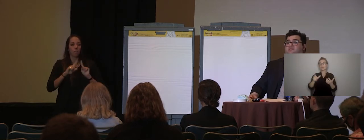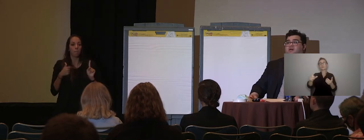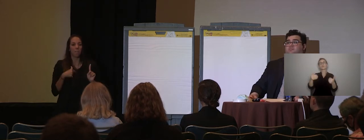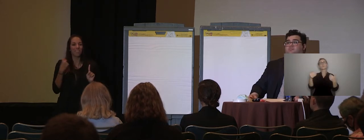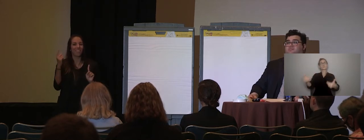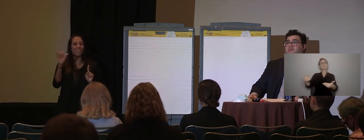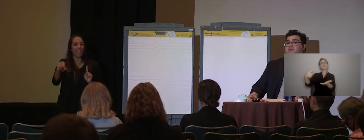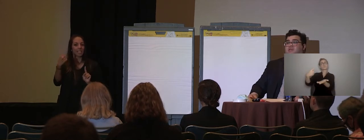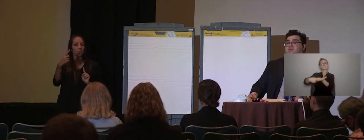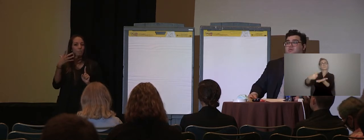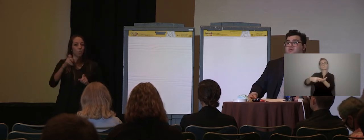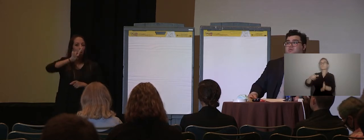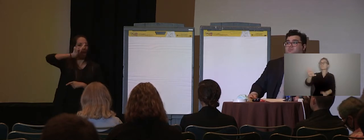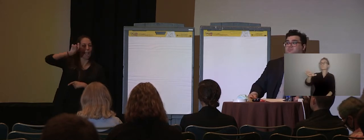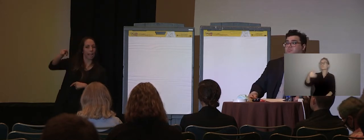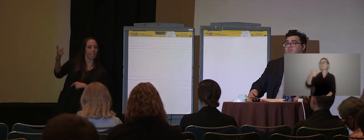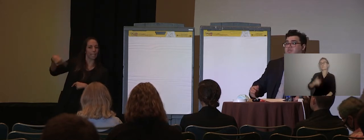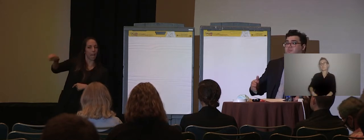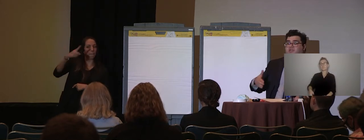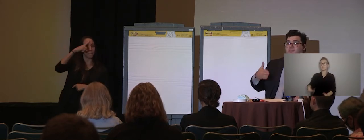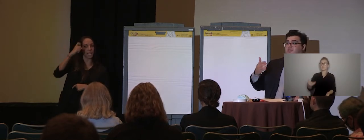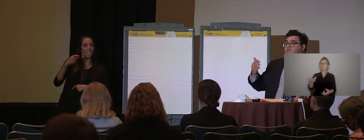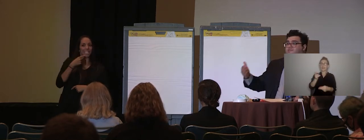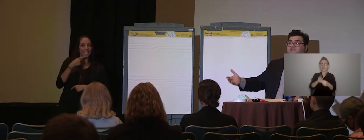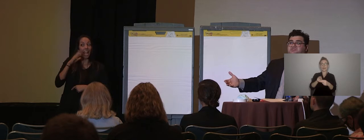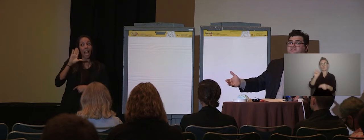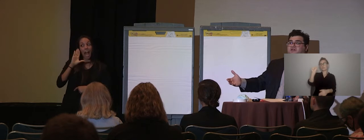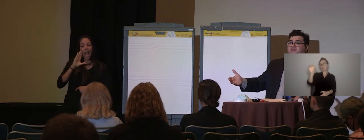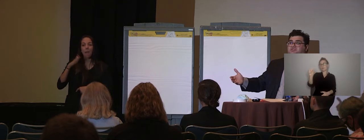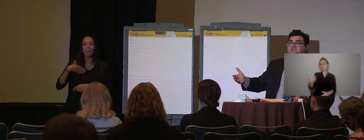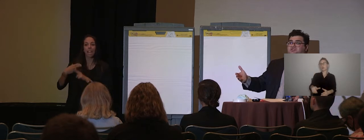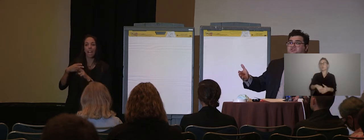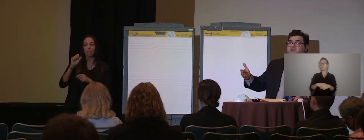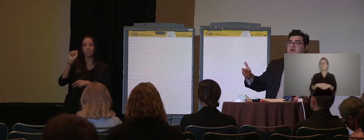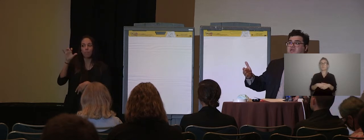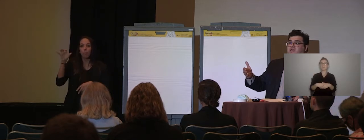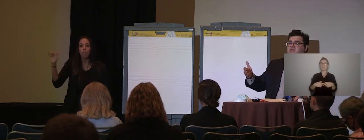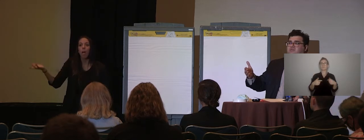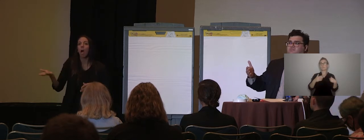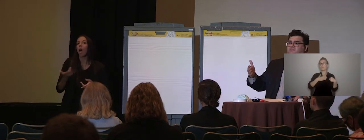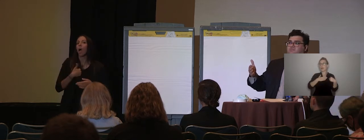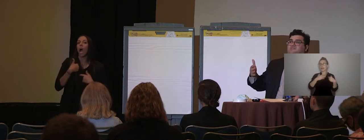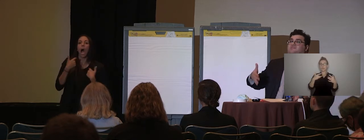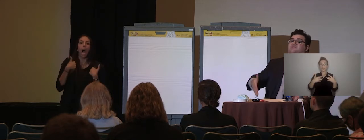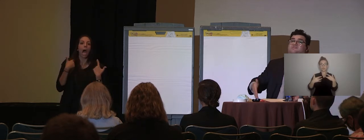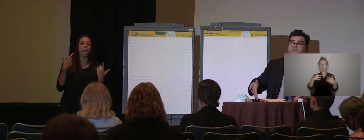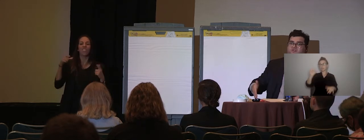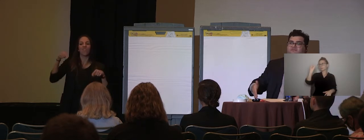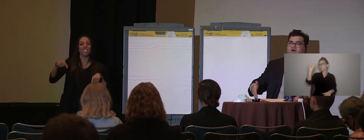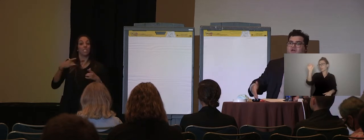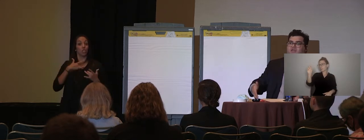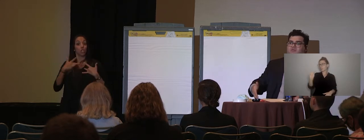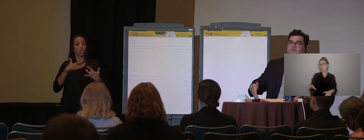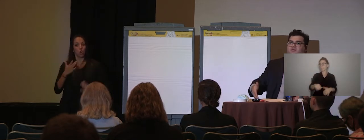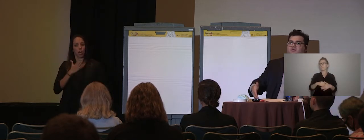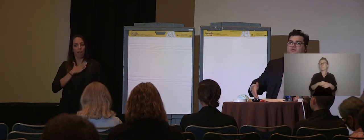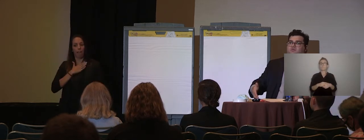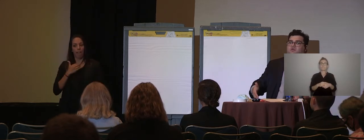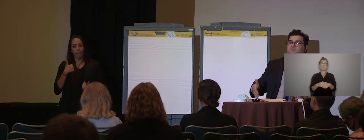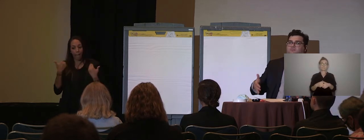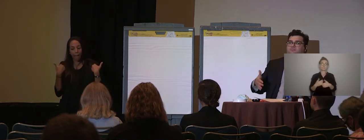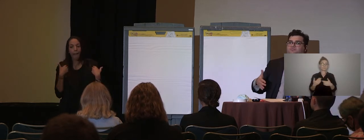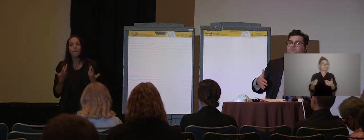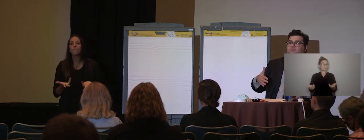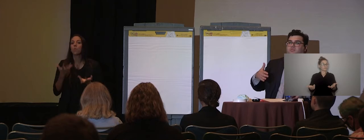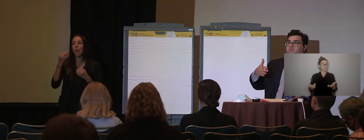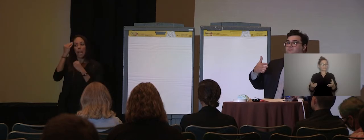talk to them, say, hey, my name is such and such, this is a concern of mine. You